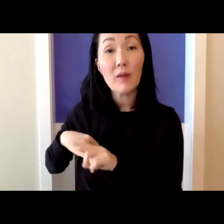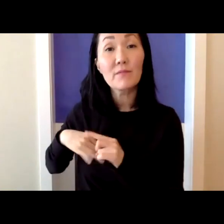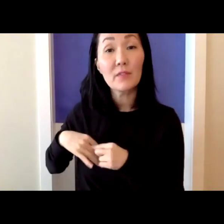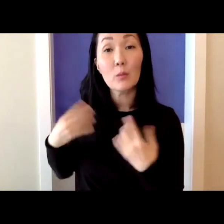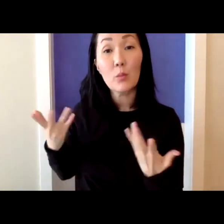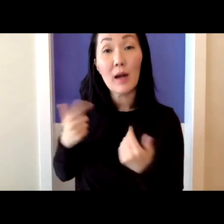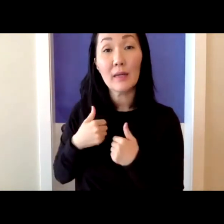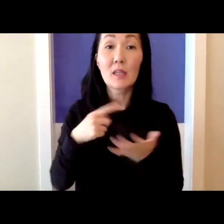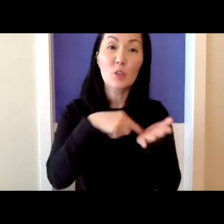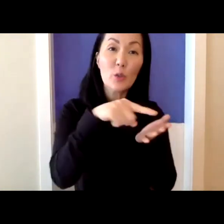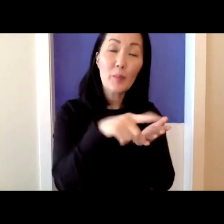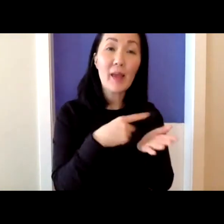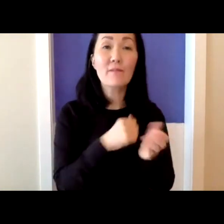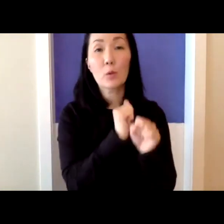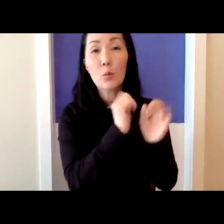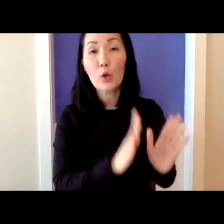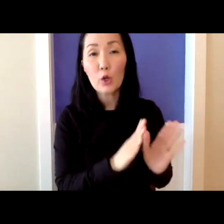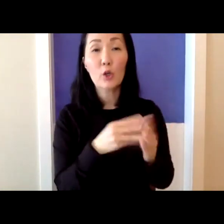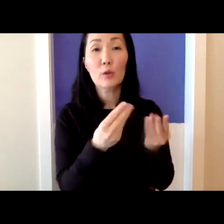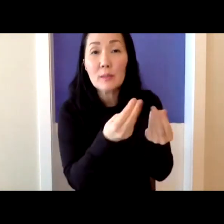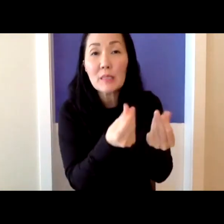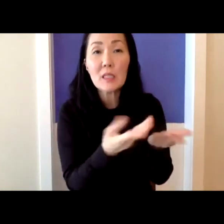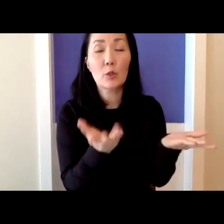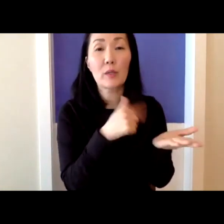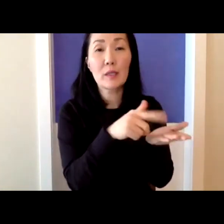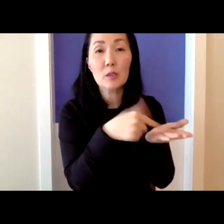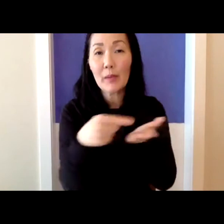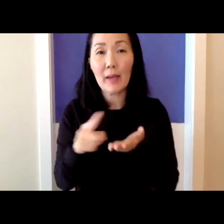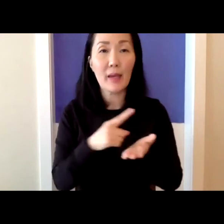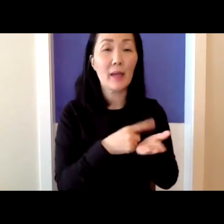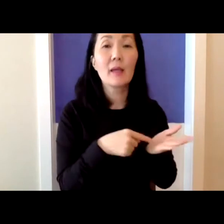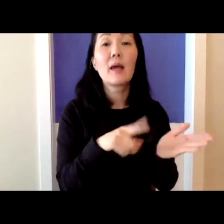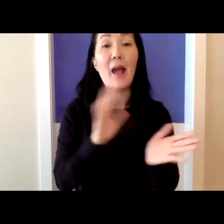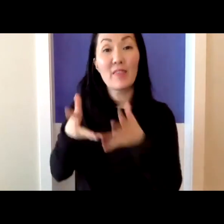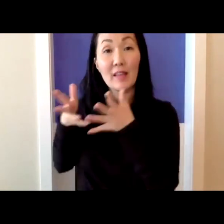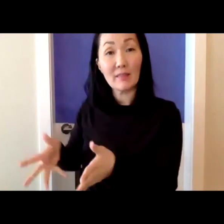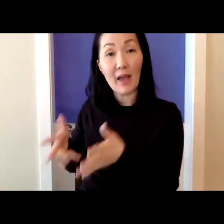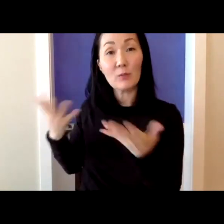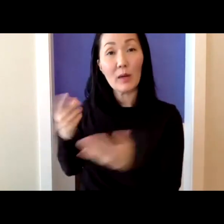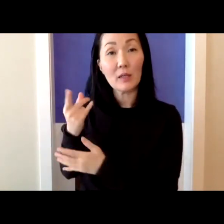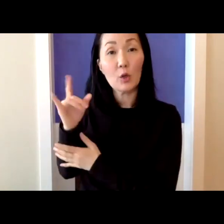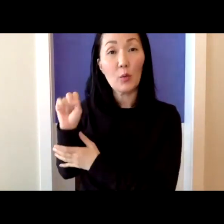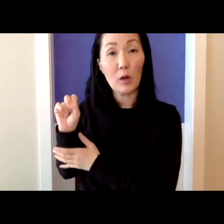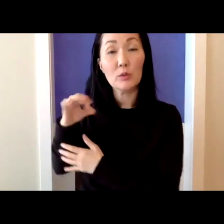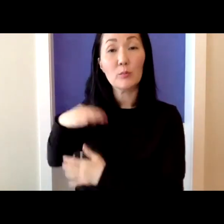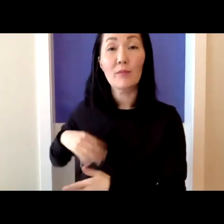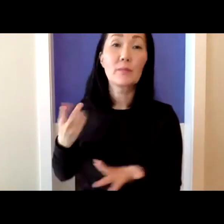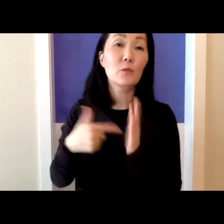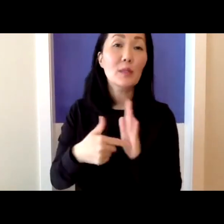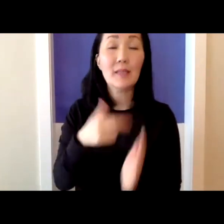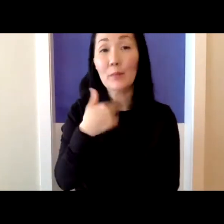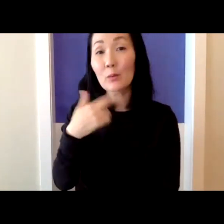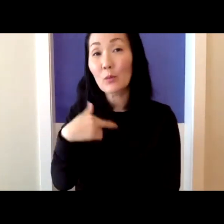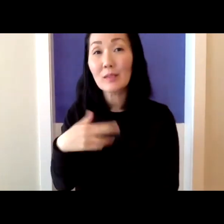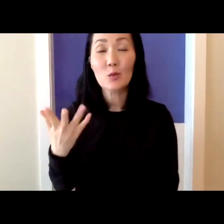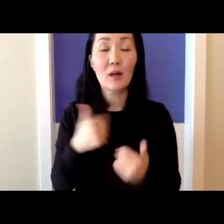for the labor and materials to produce the good or service you deliver. In a restaurant, you know, that's the meat in your hamburger